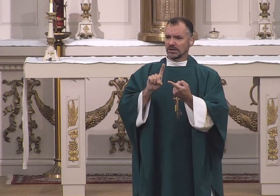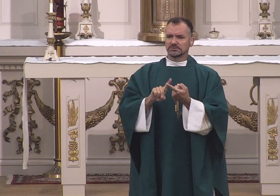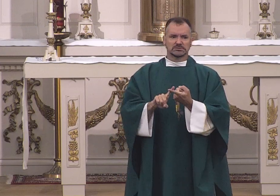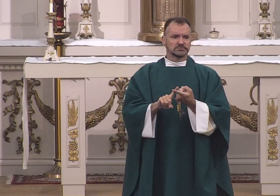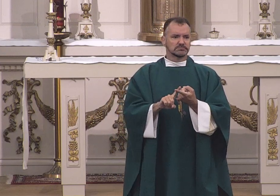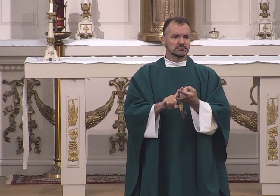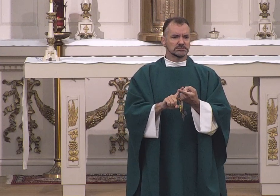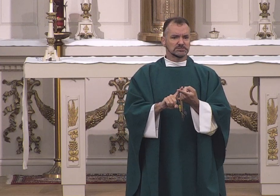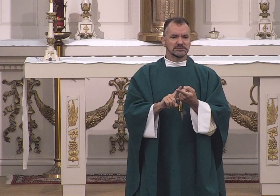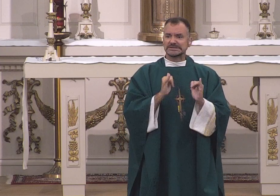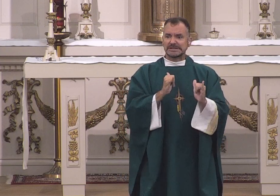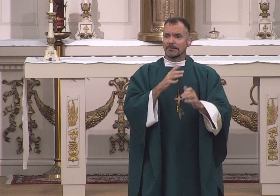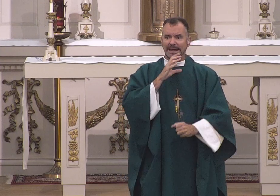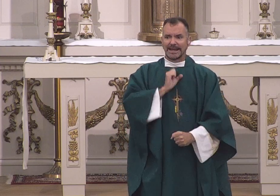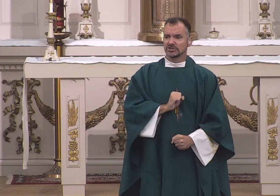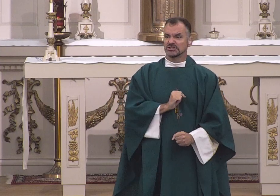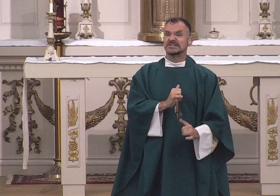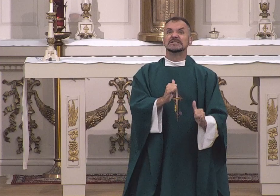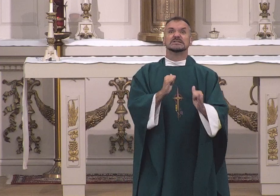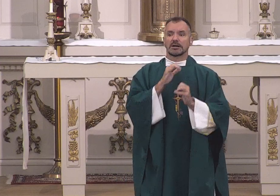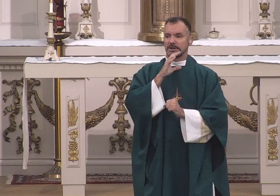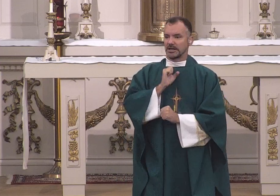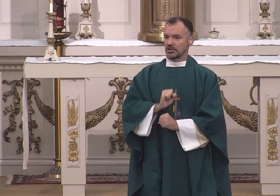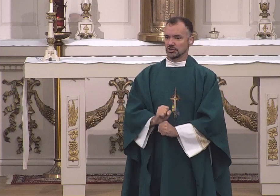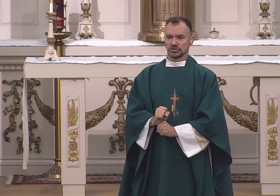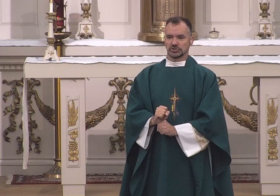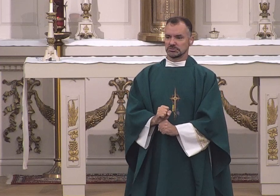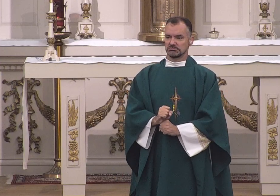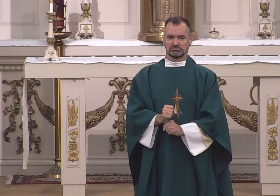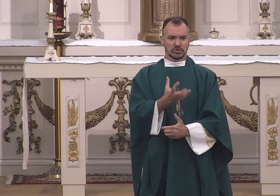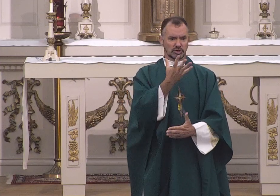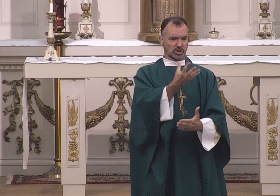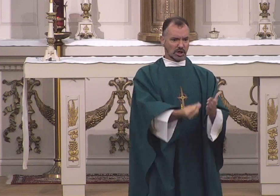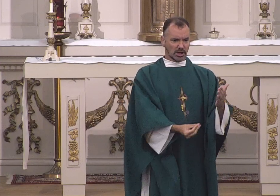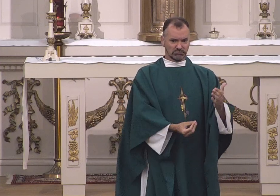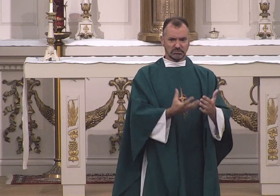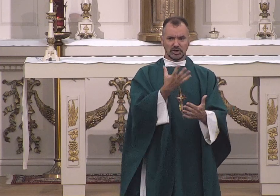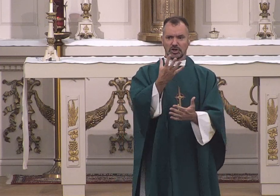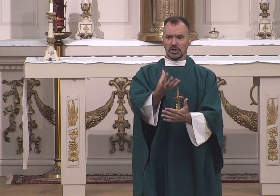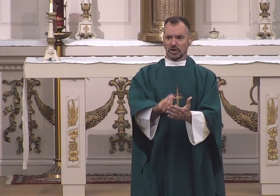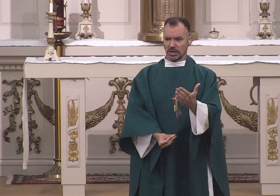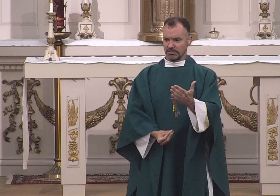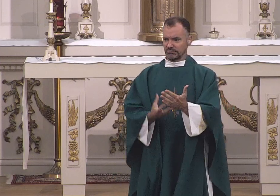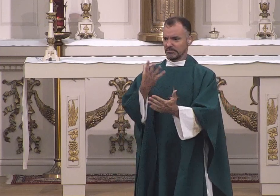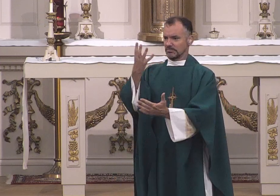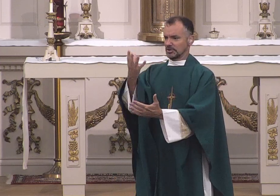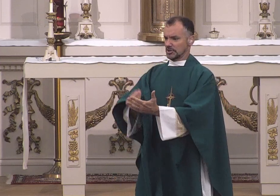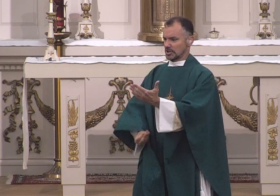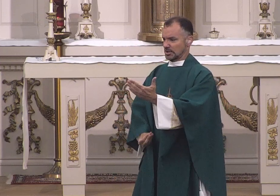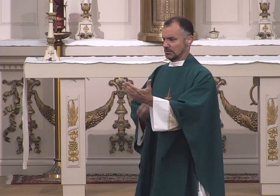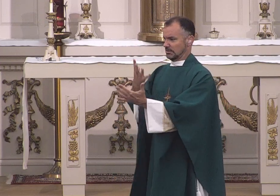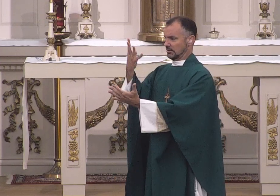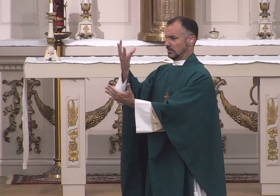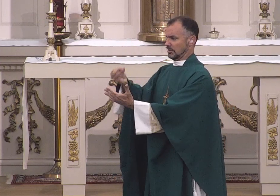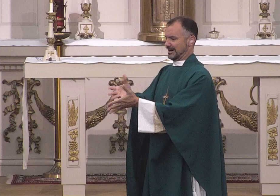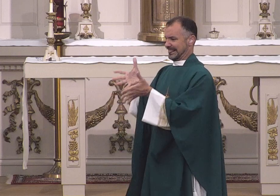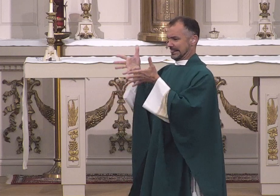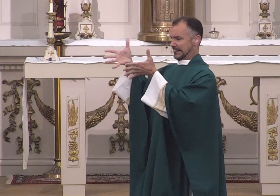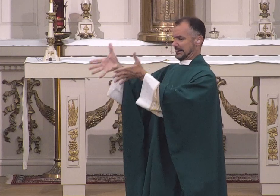I experienced the loss of several good friends who were actually about the same age that I am.